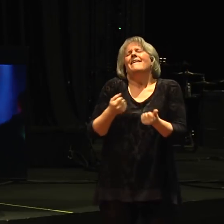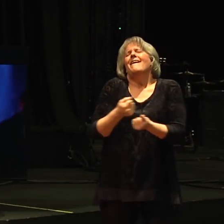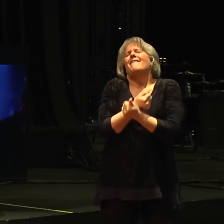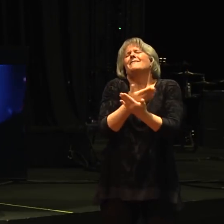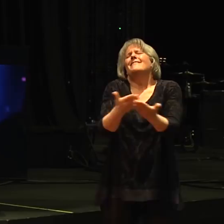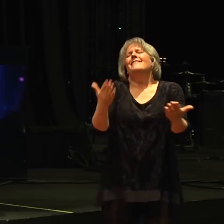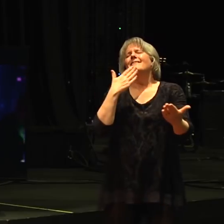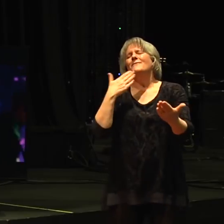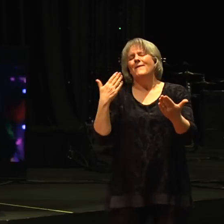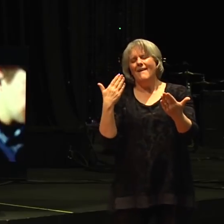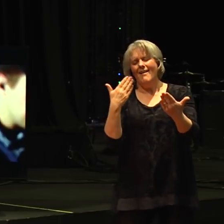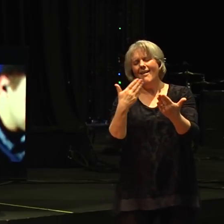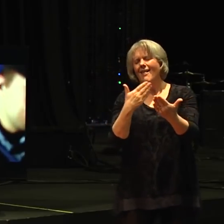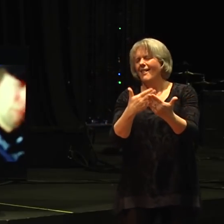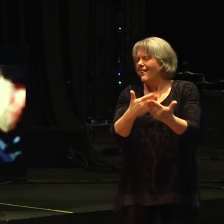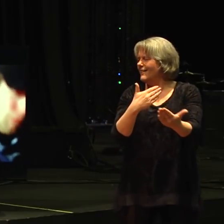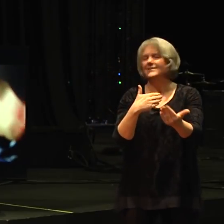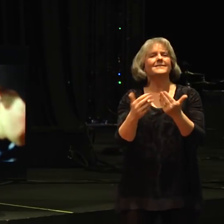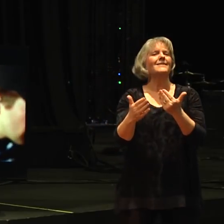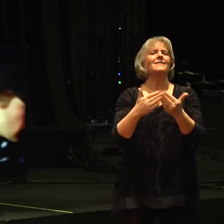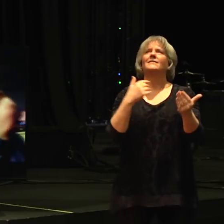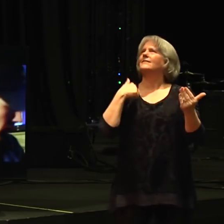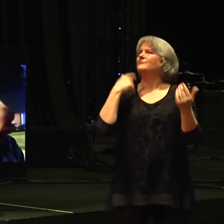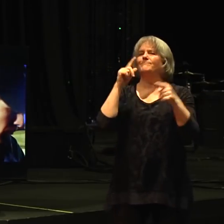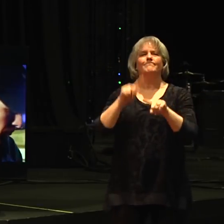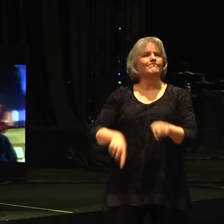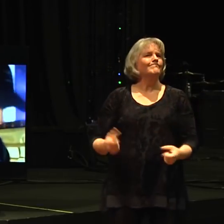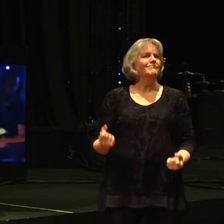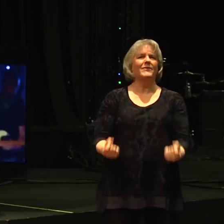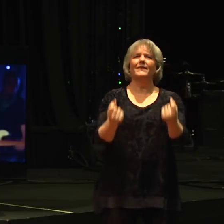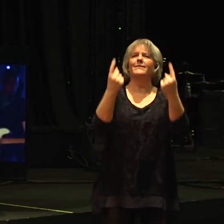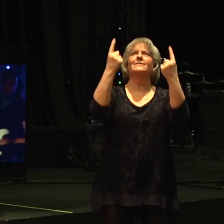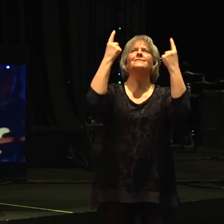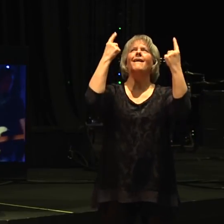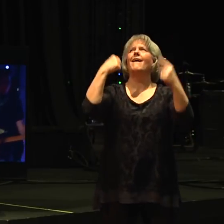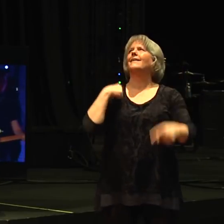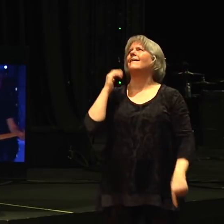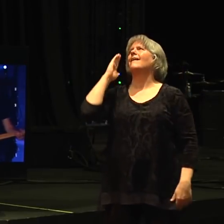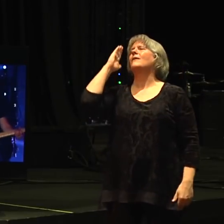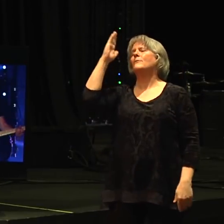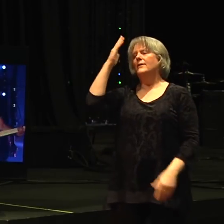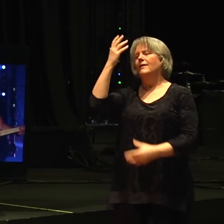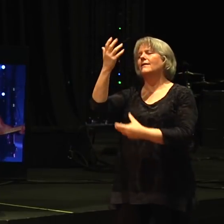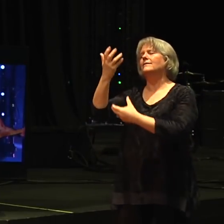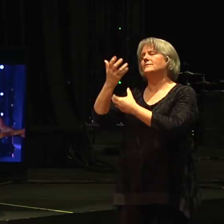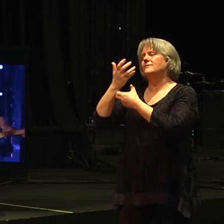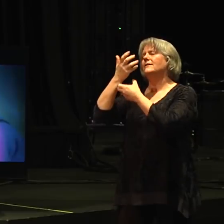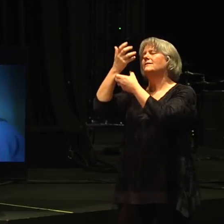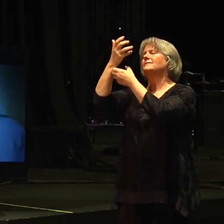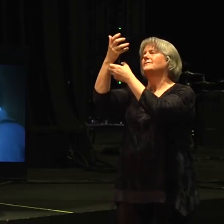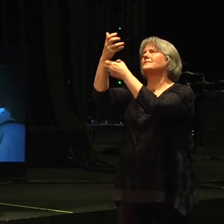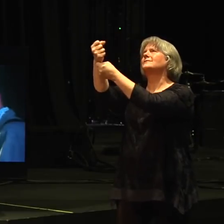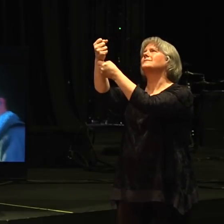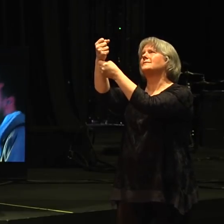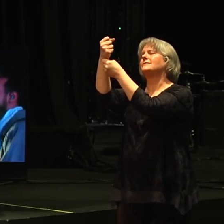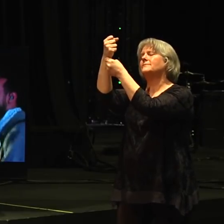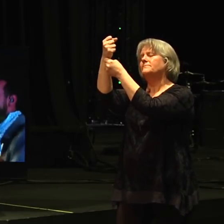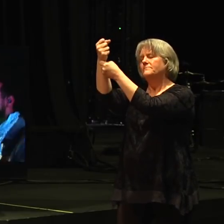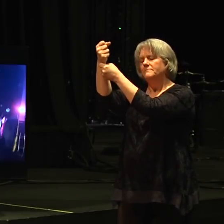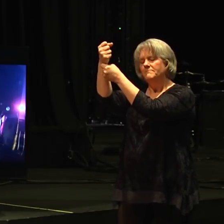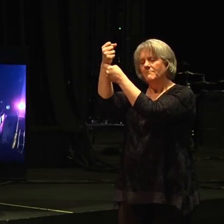well. Even when my eyes can't see, I will trust the voice that